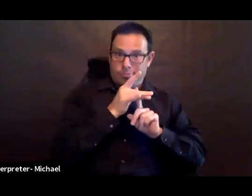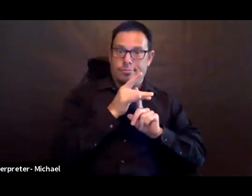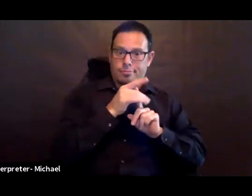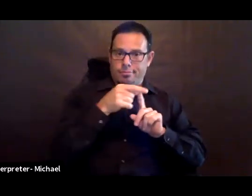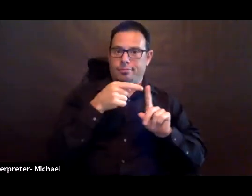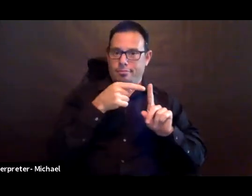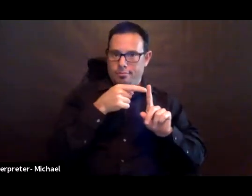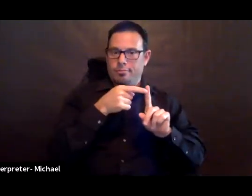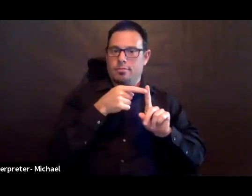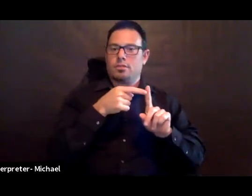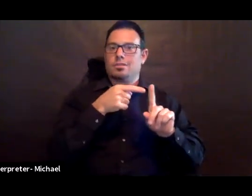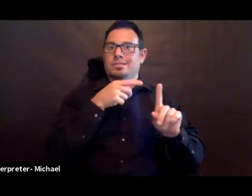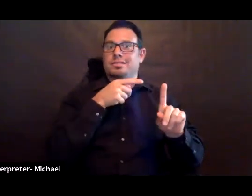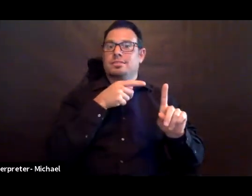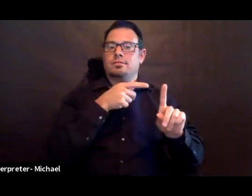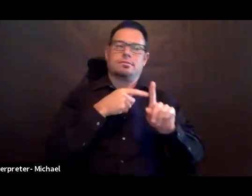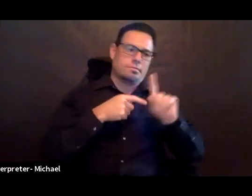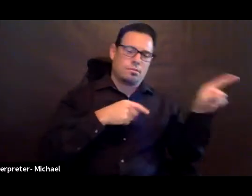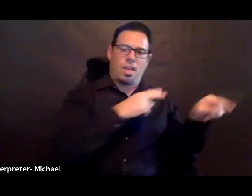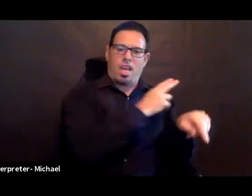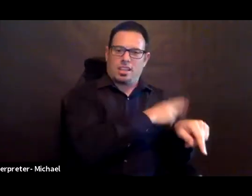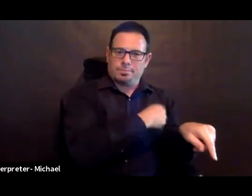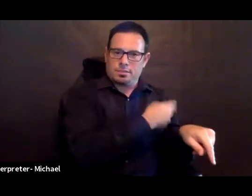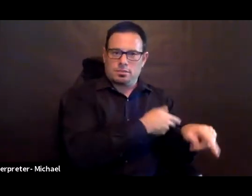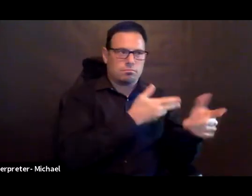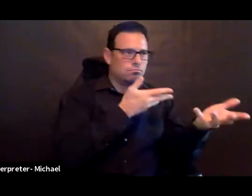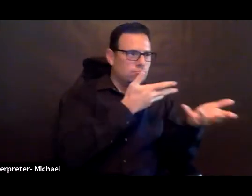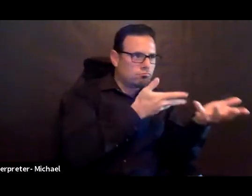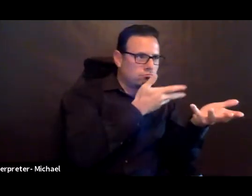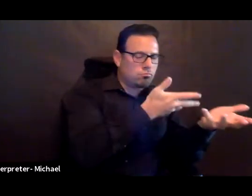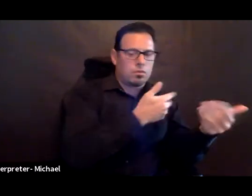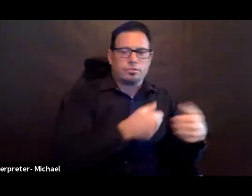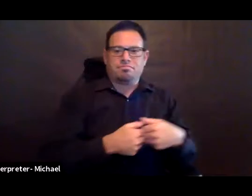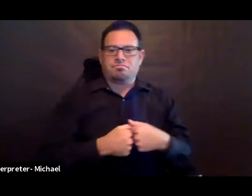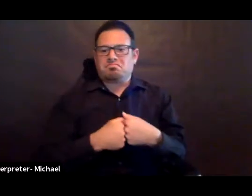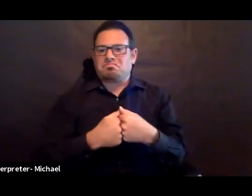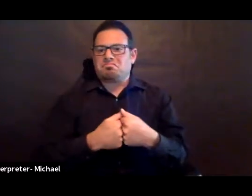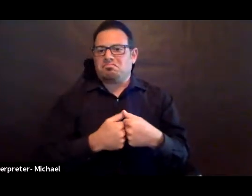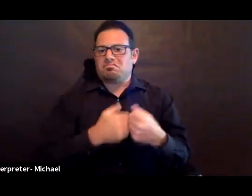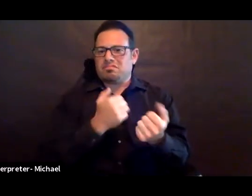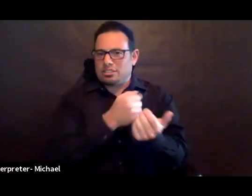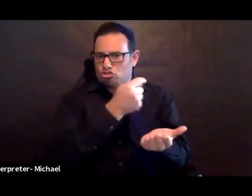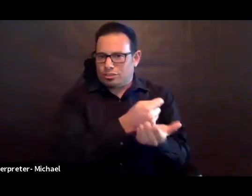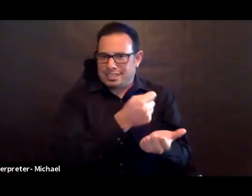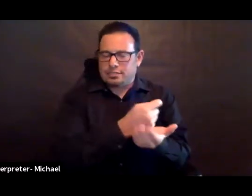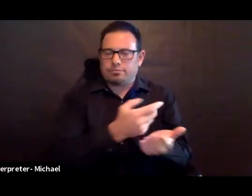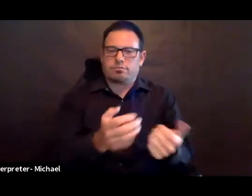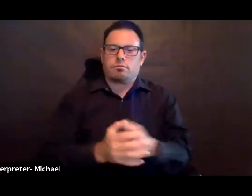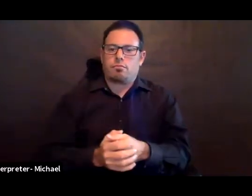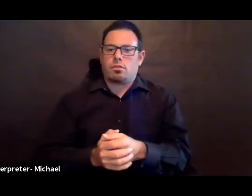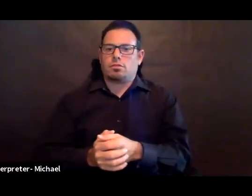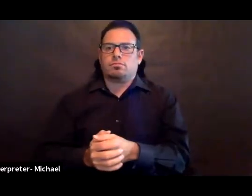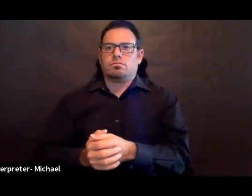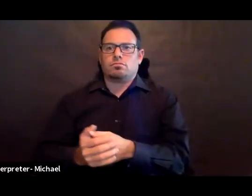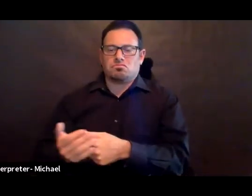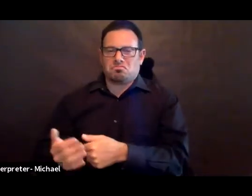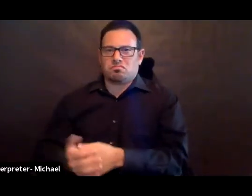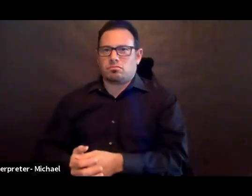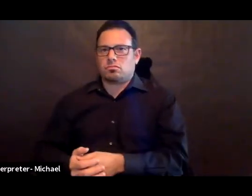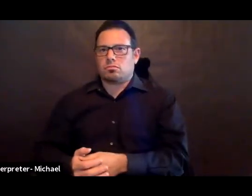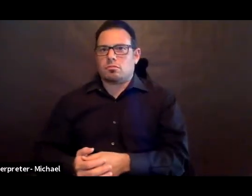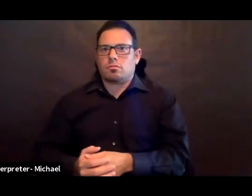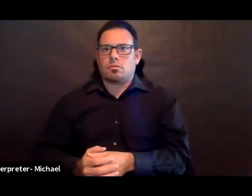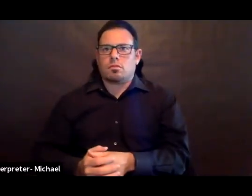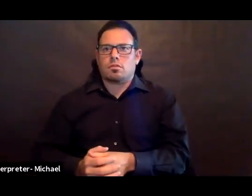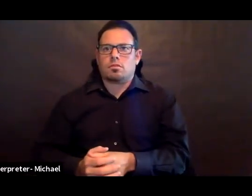3,886 vaccine breakthrough cases documented in Minnesota among over 3 million fully vaccinated